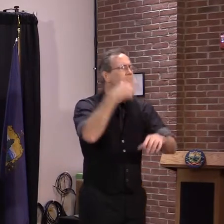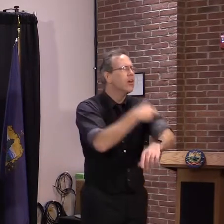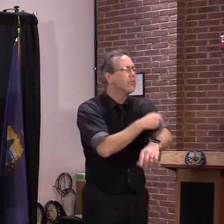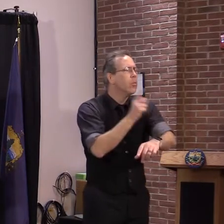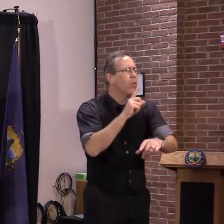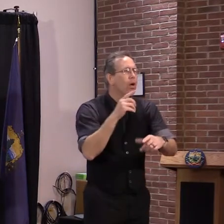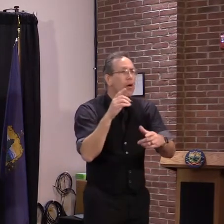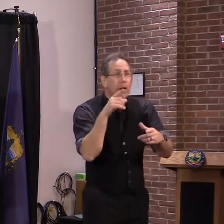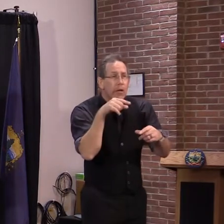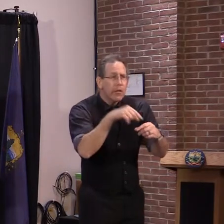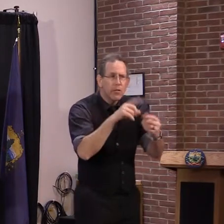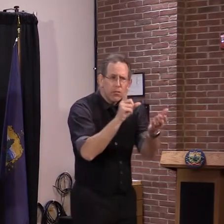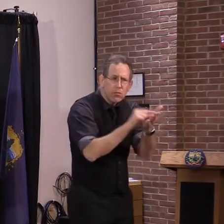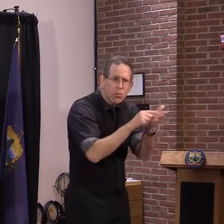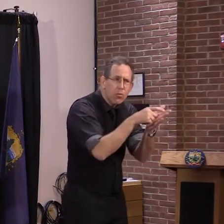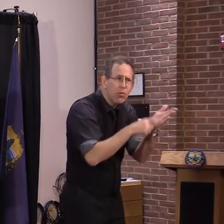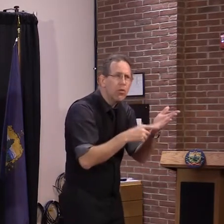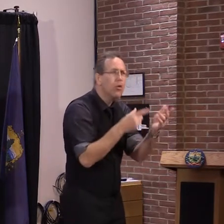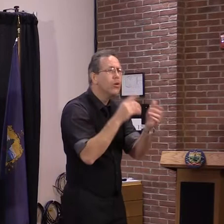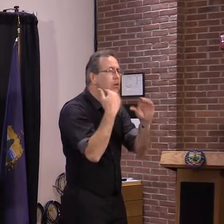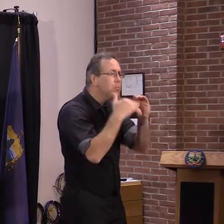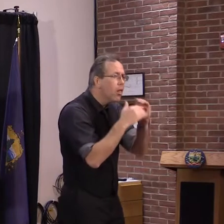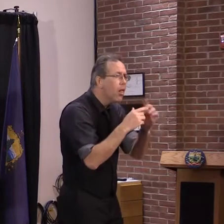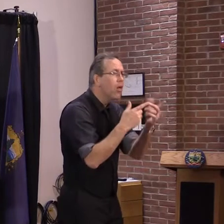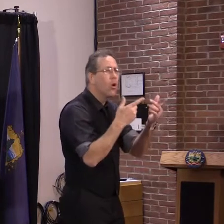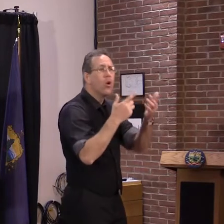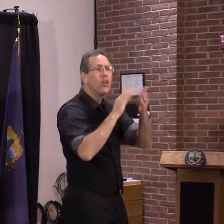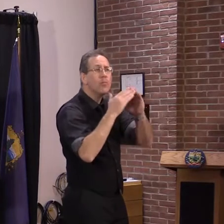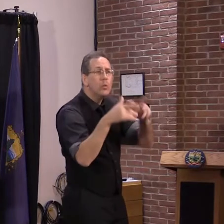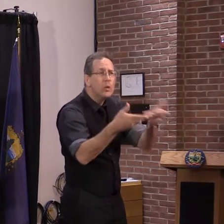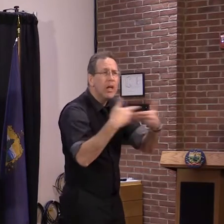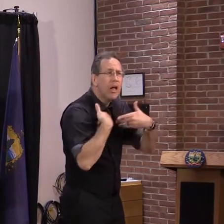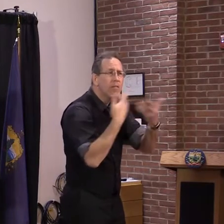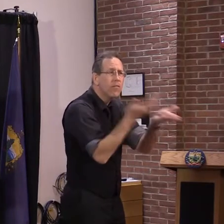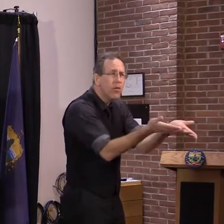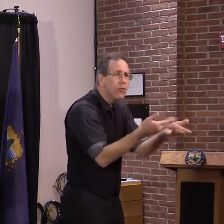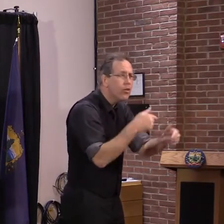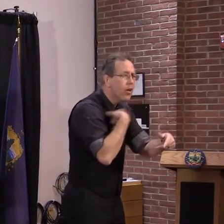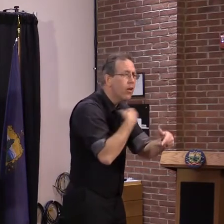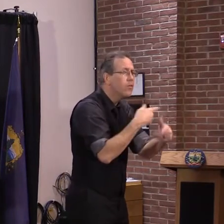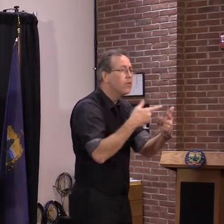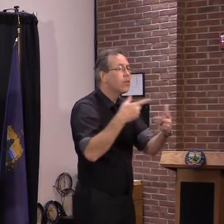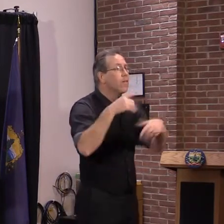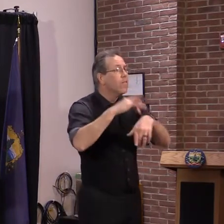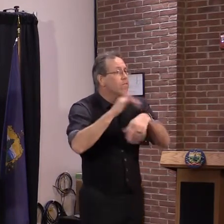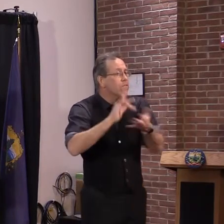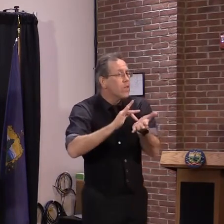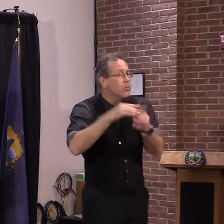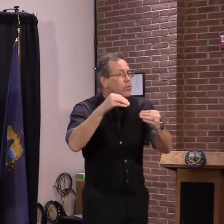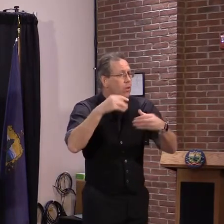school or community-based clinic, or a pharmacy, those are still all available.